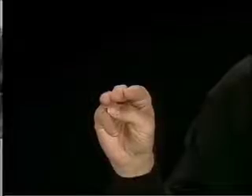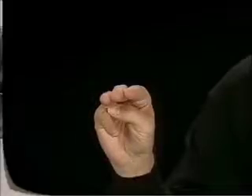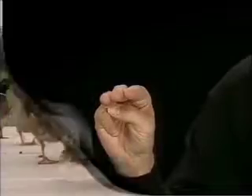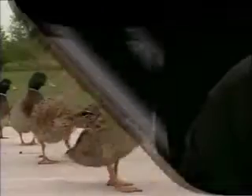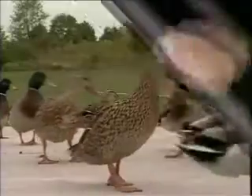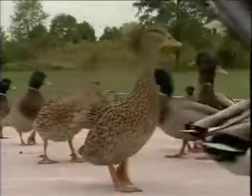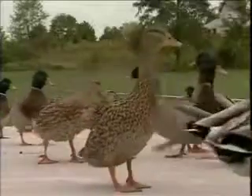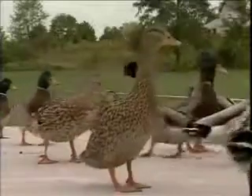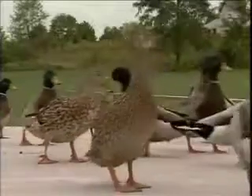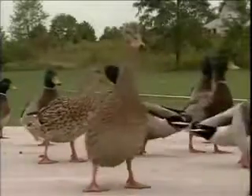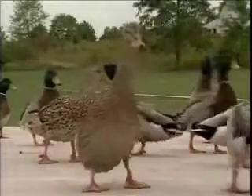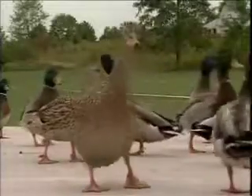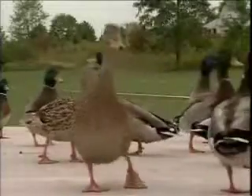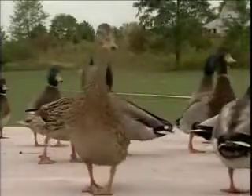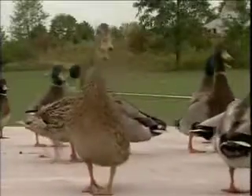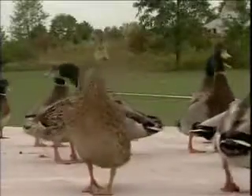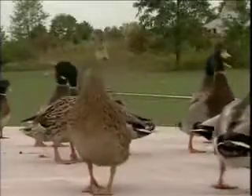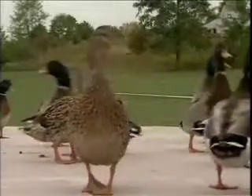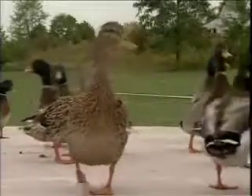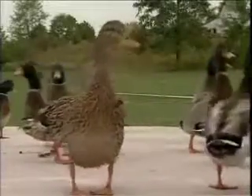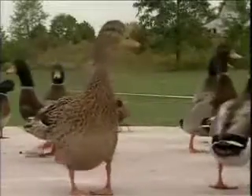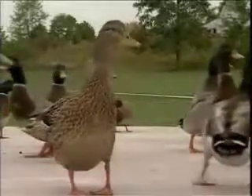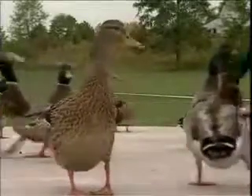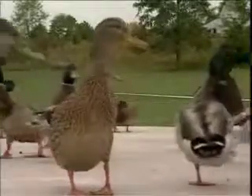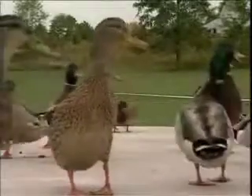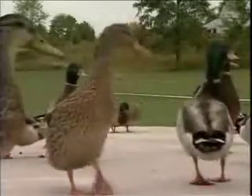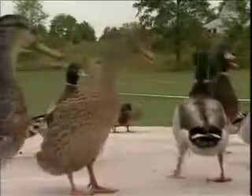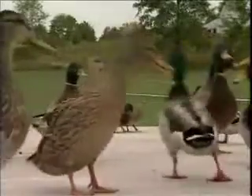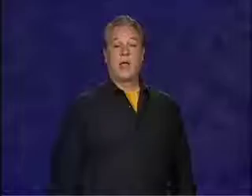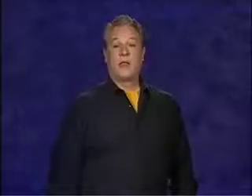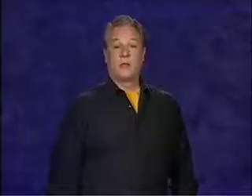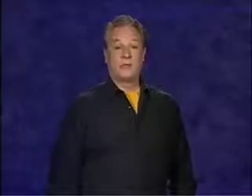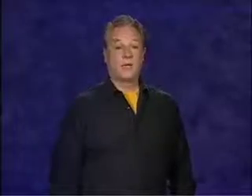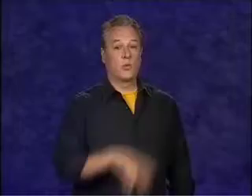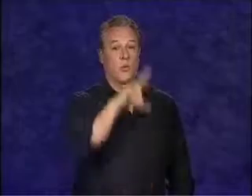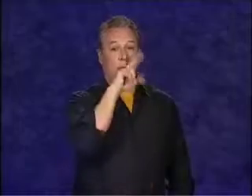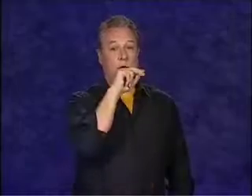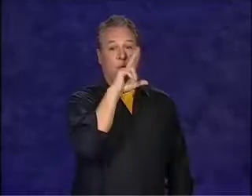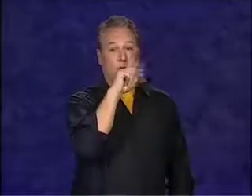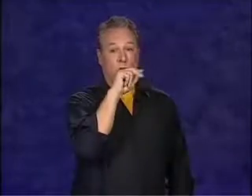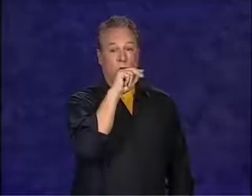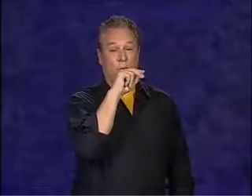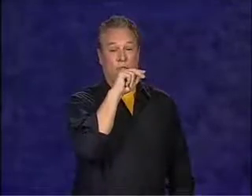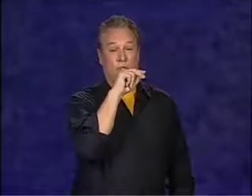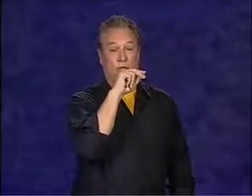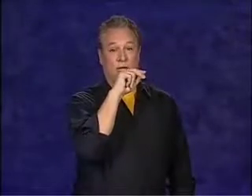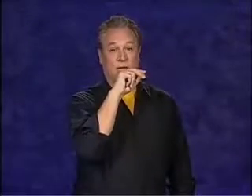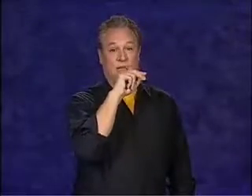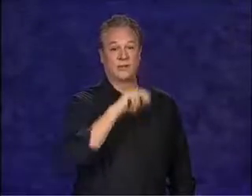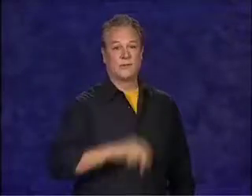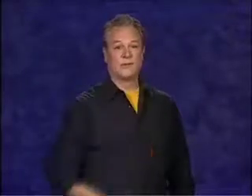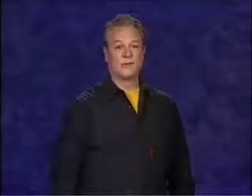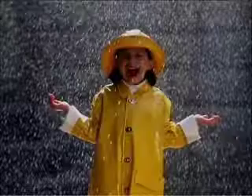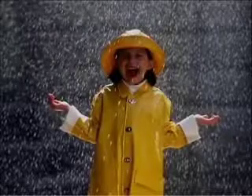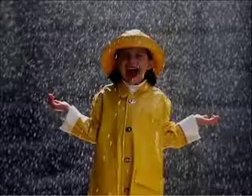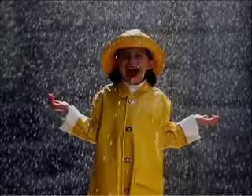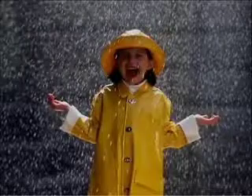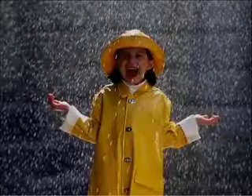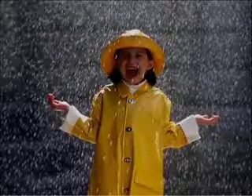In lesson 7, we showed you again that many signs for things are just a part of the visual picture they represent. But this